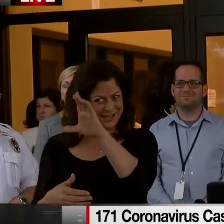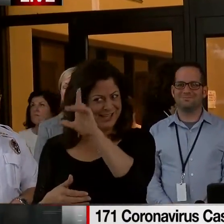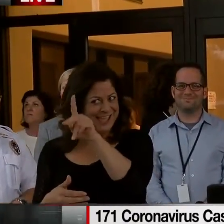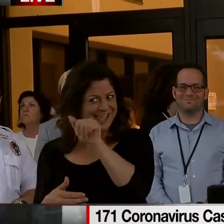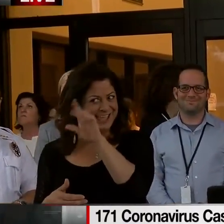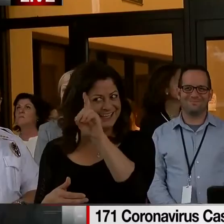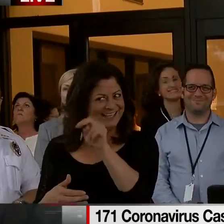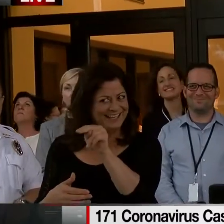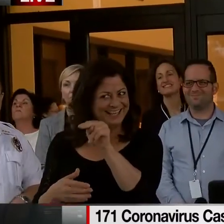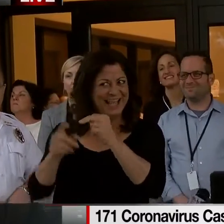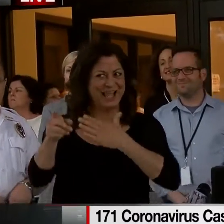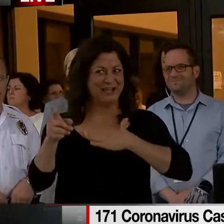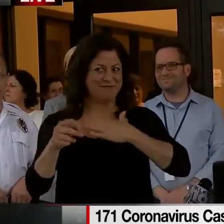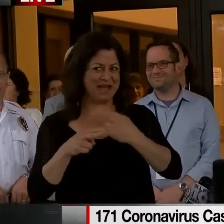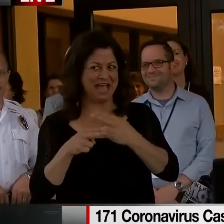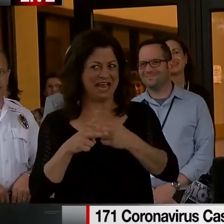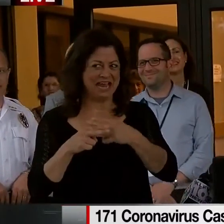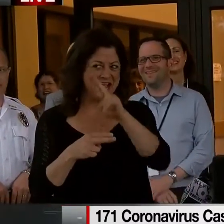No?